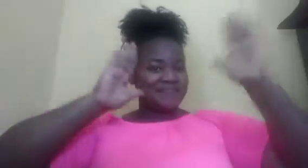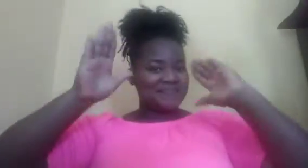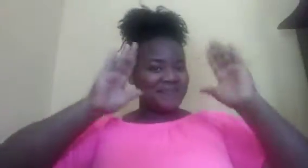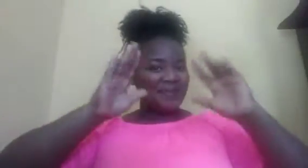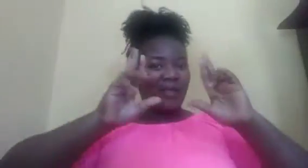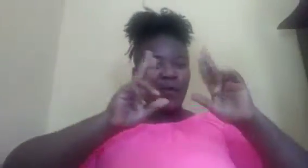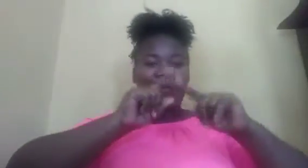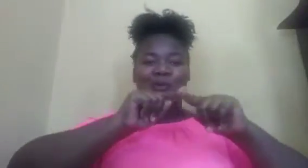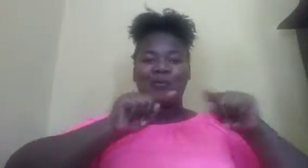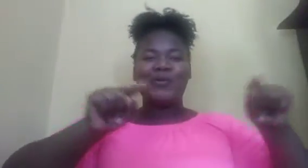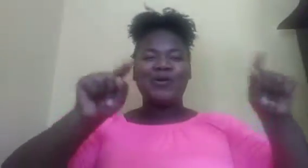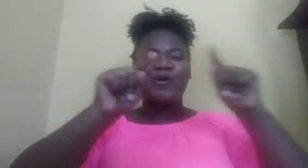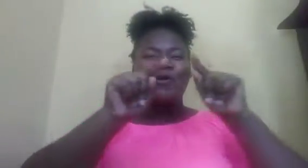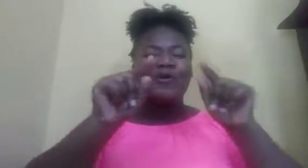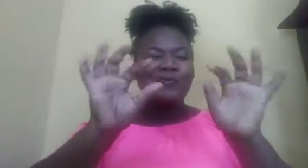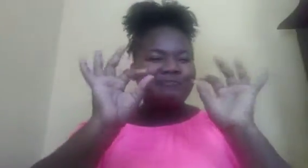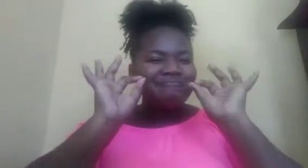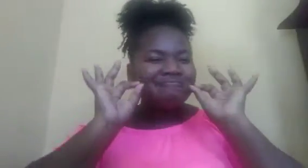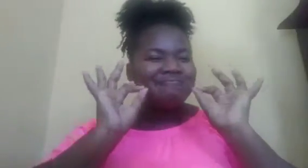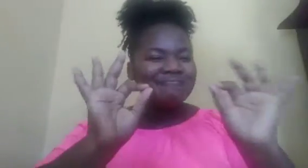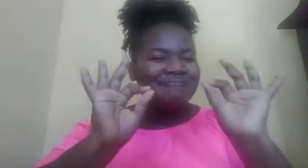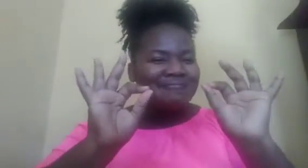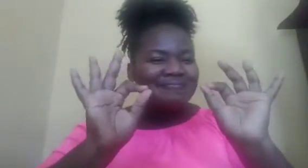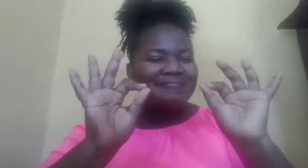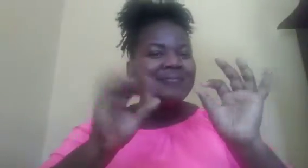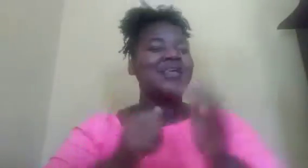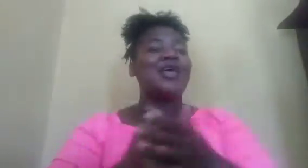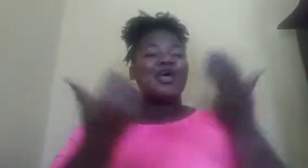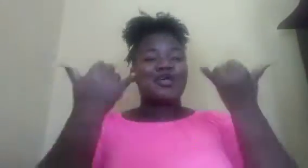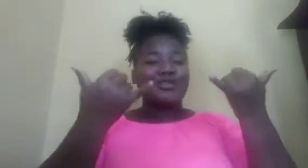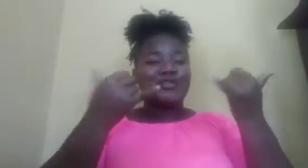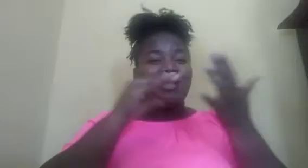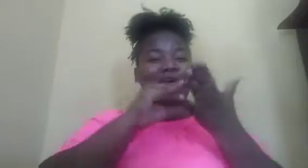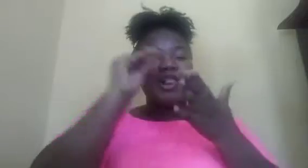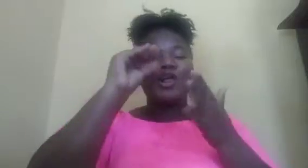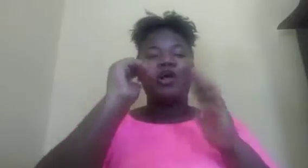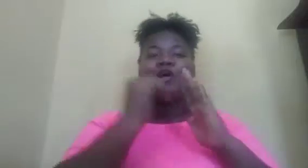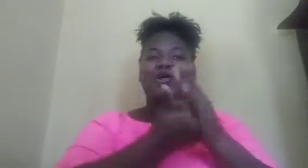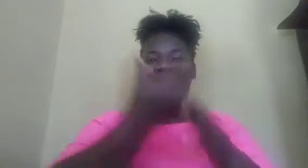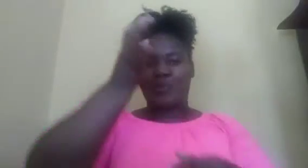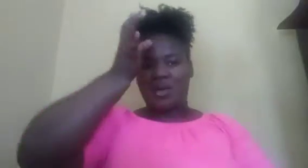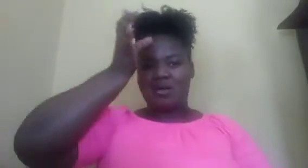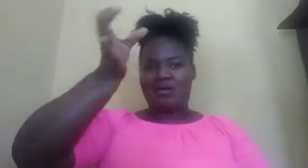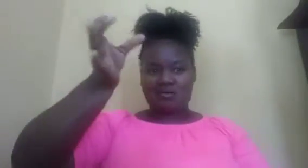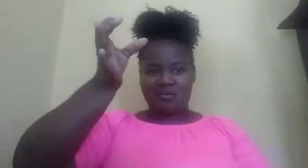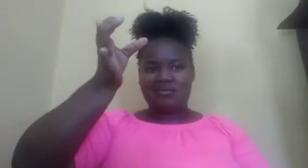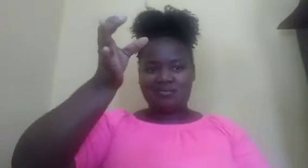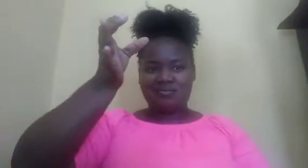Hello everyone, hope you're all doing great. Today we are going to learn a new